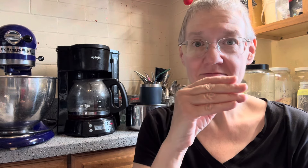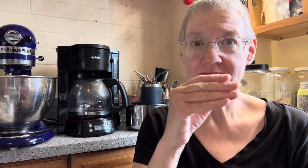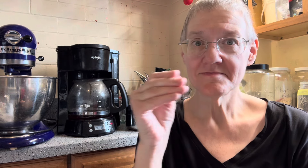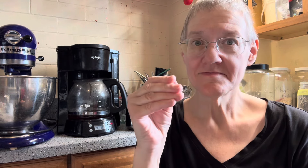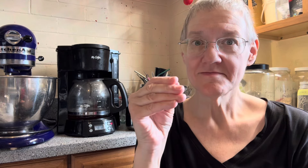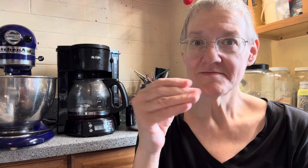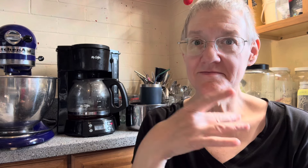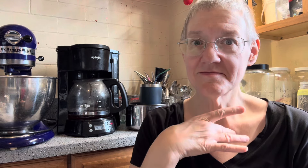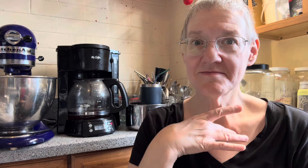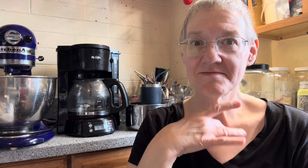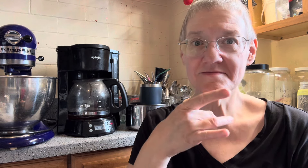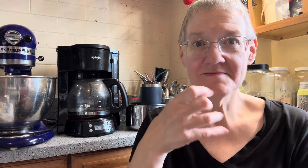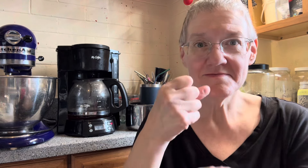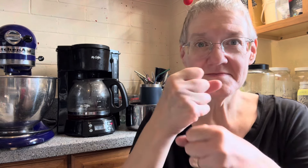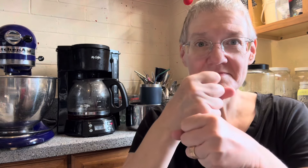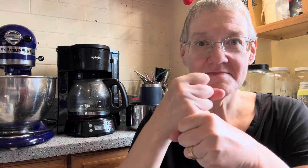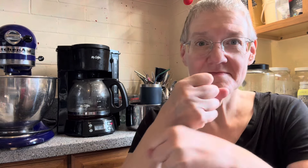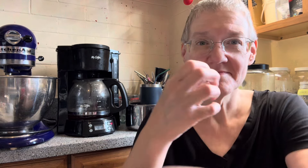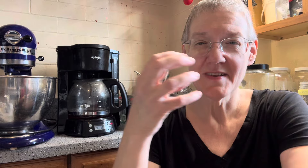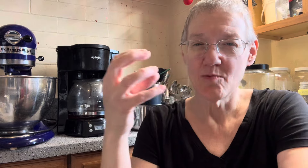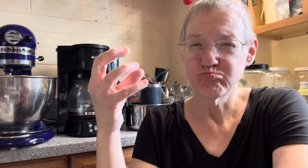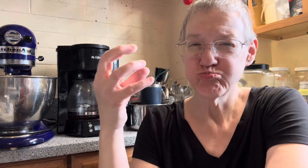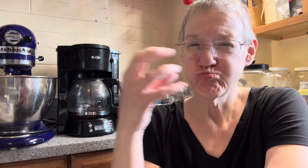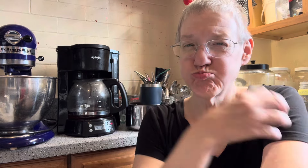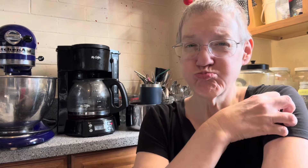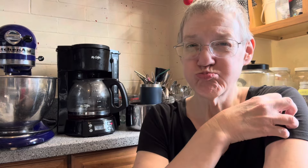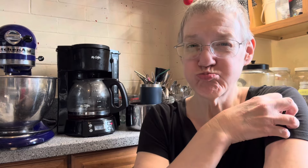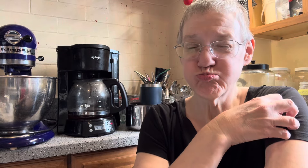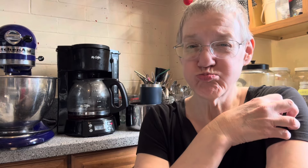I prefer a medium roast, and I like my coffee strong.